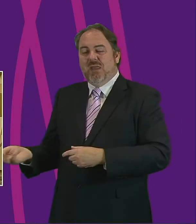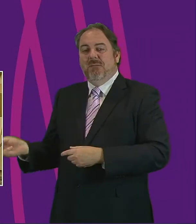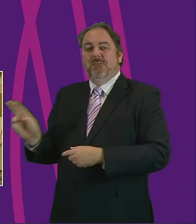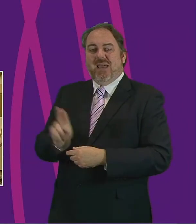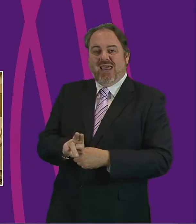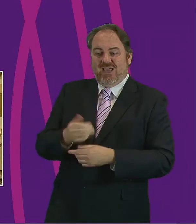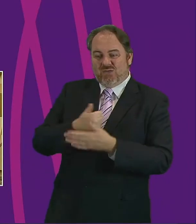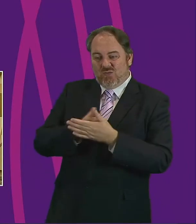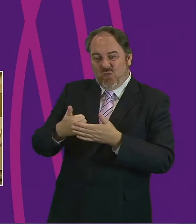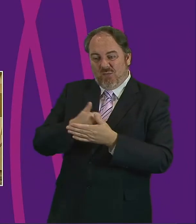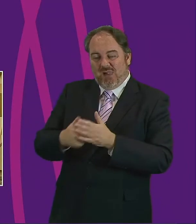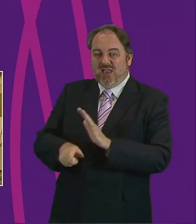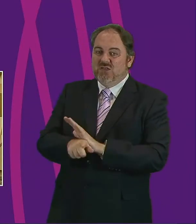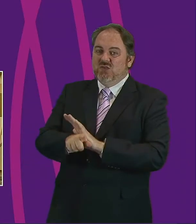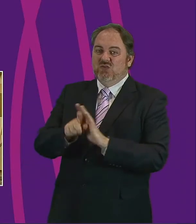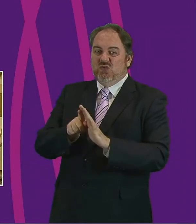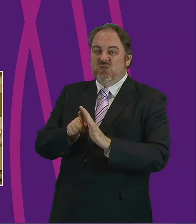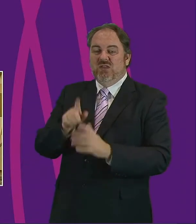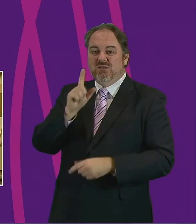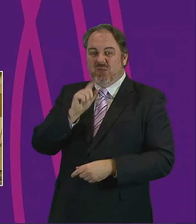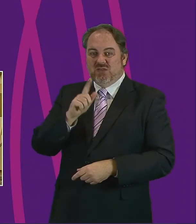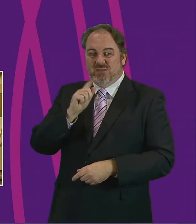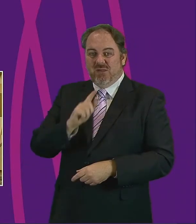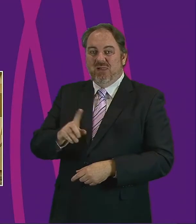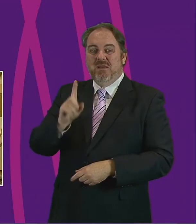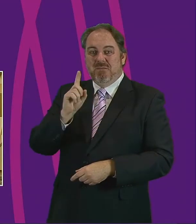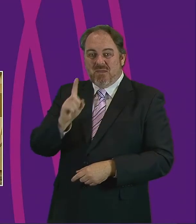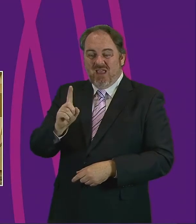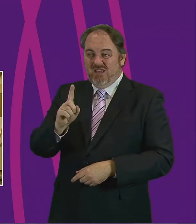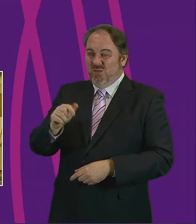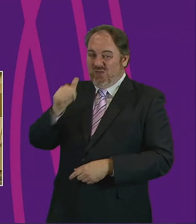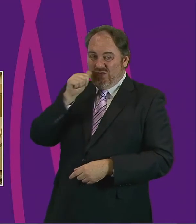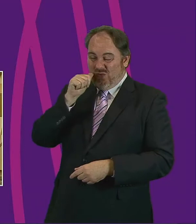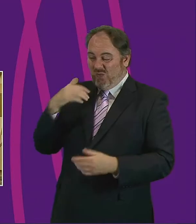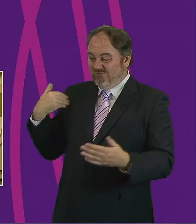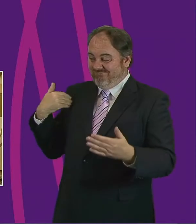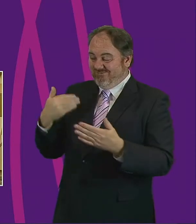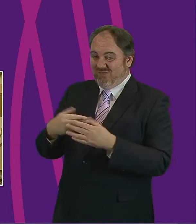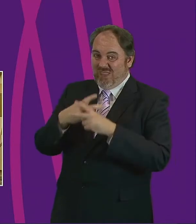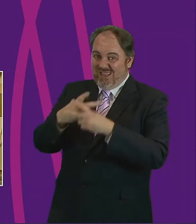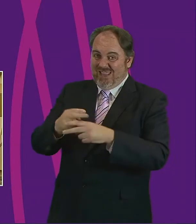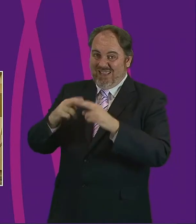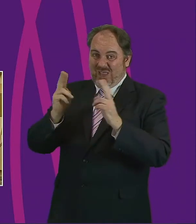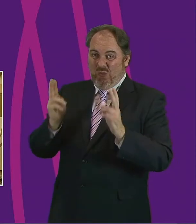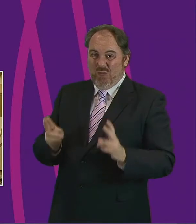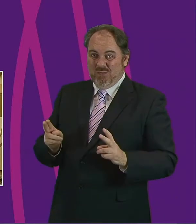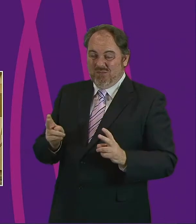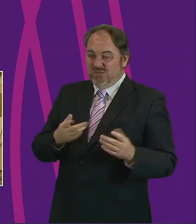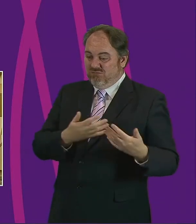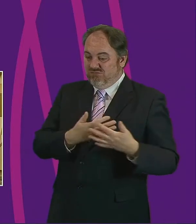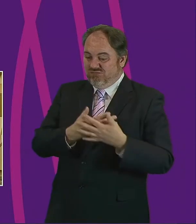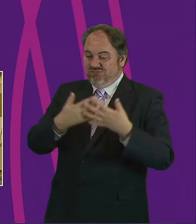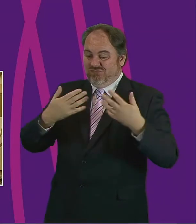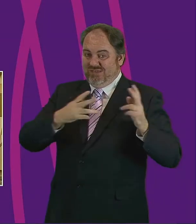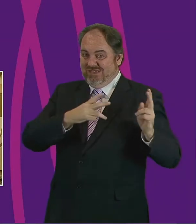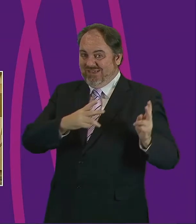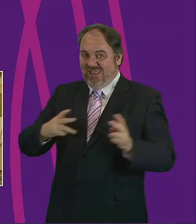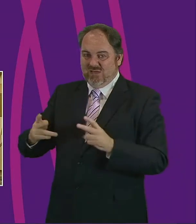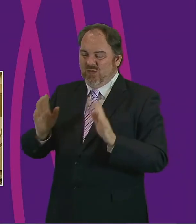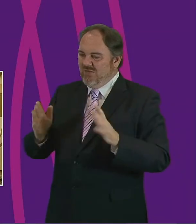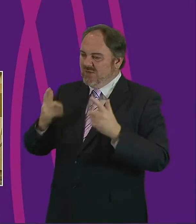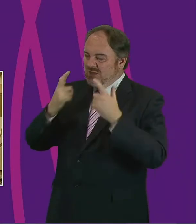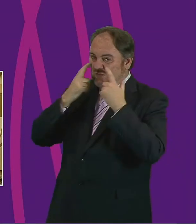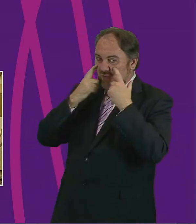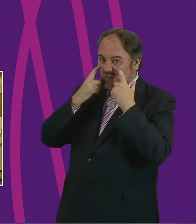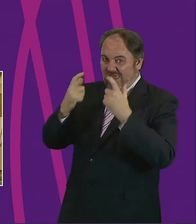given what we have already seen unfold in our care homes, I think everybody will understand that we are perhaps even more cautious